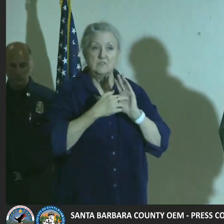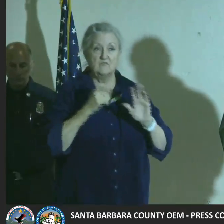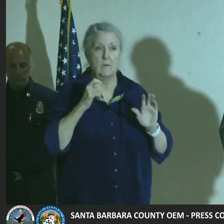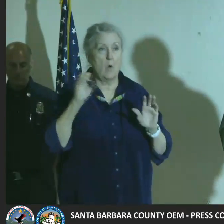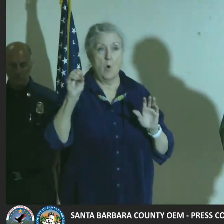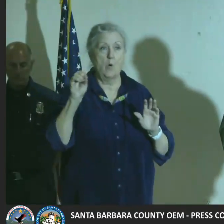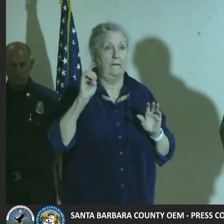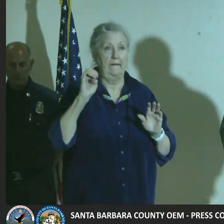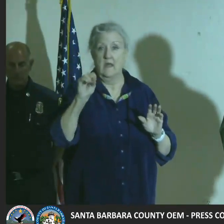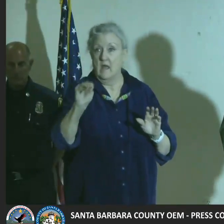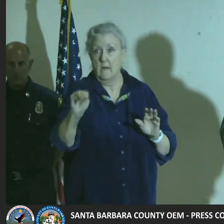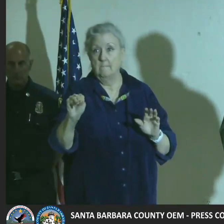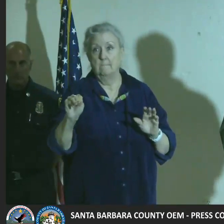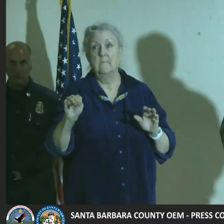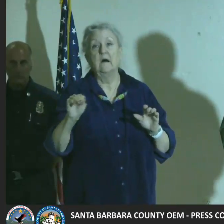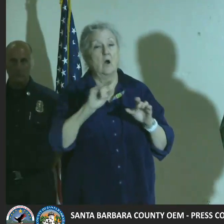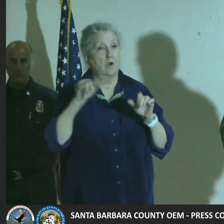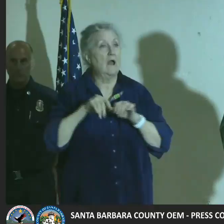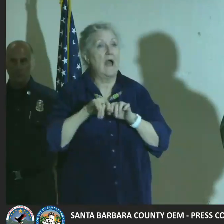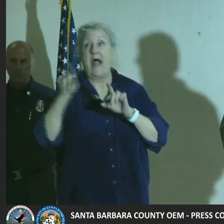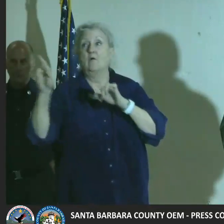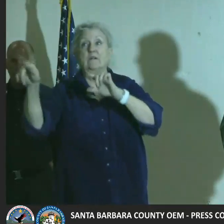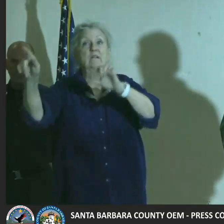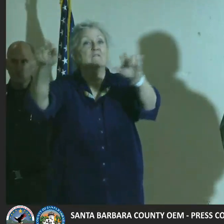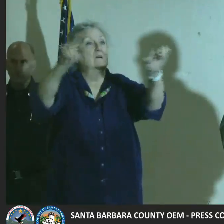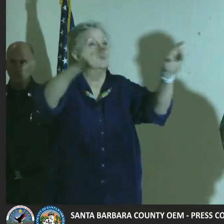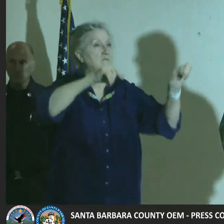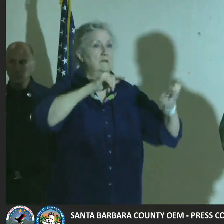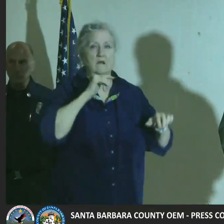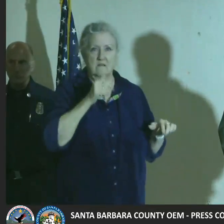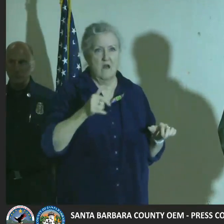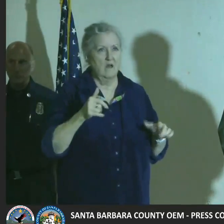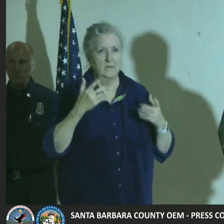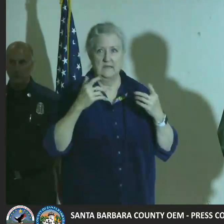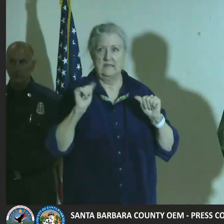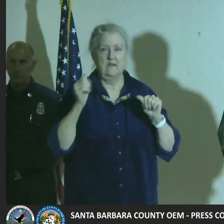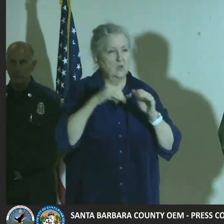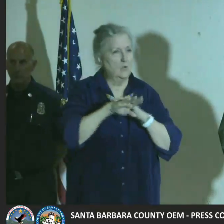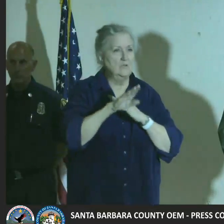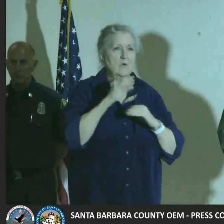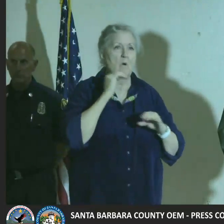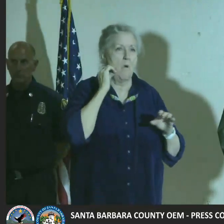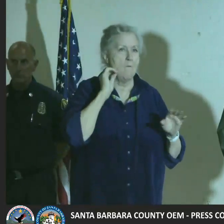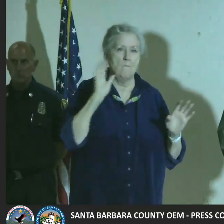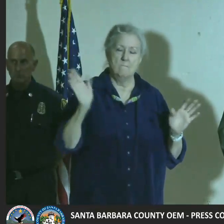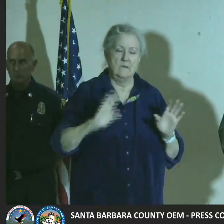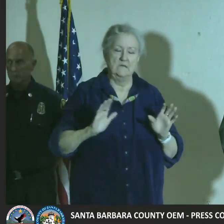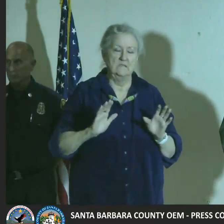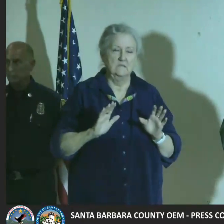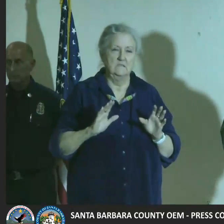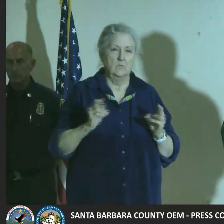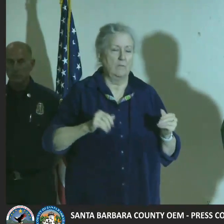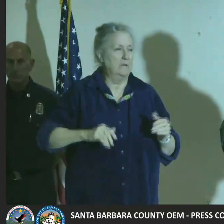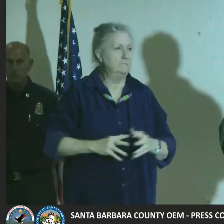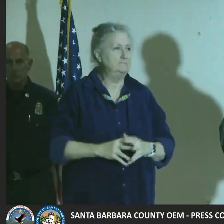Emergency Management are in the field, and they would not be attempting to gain access to anyone's home or